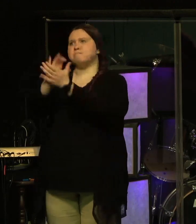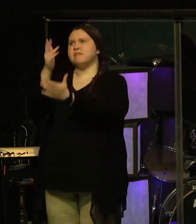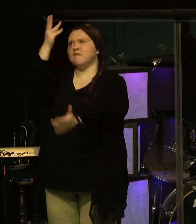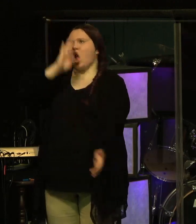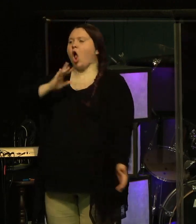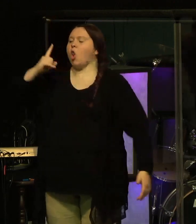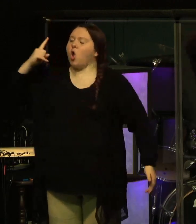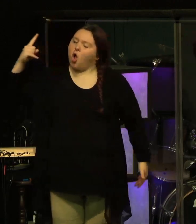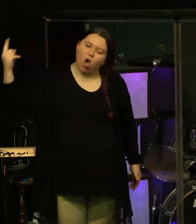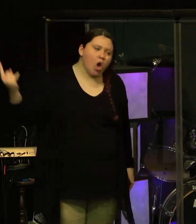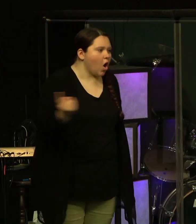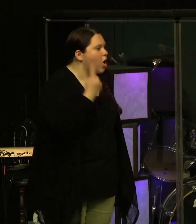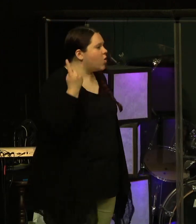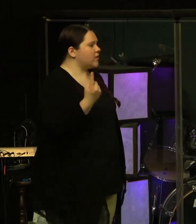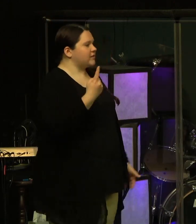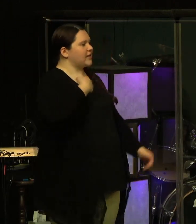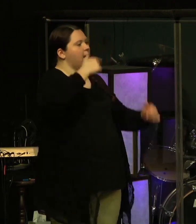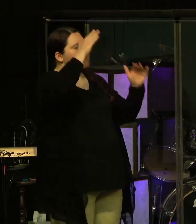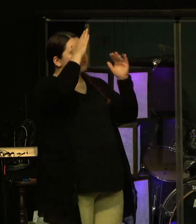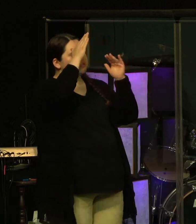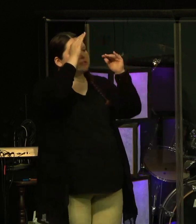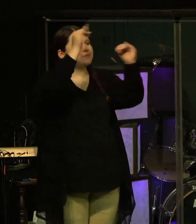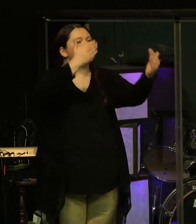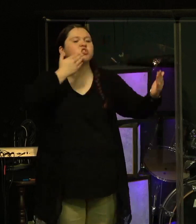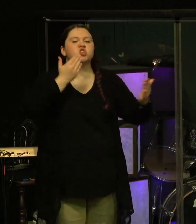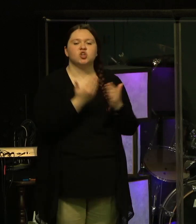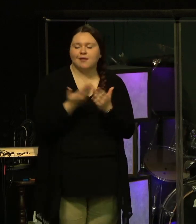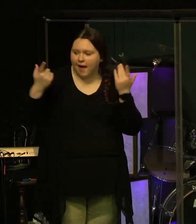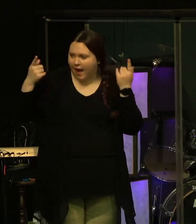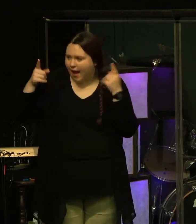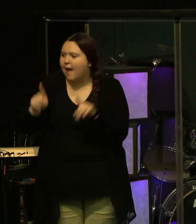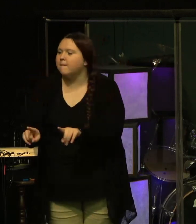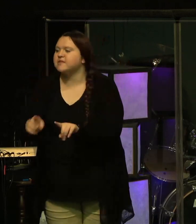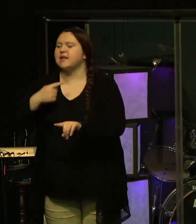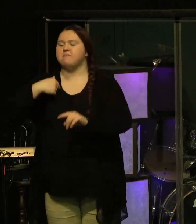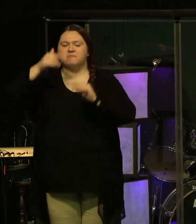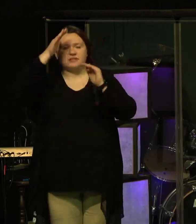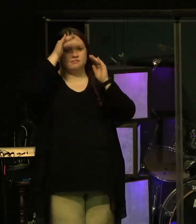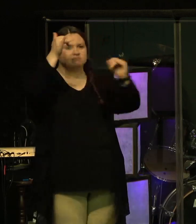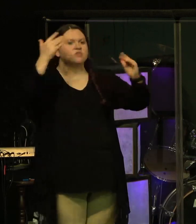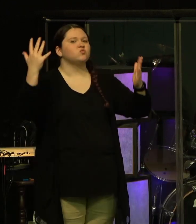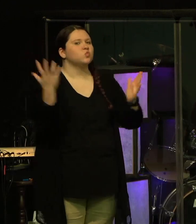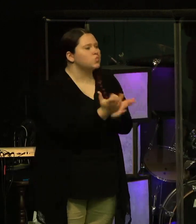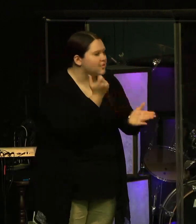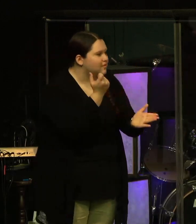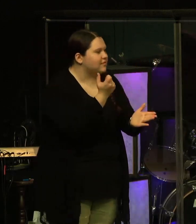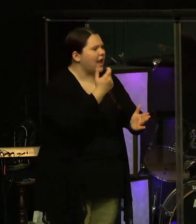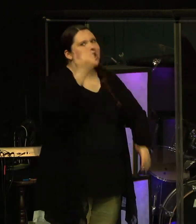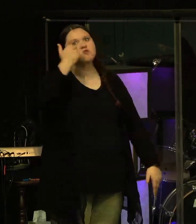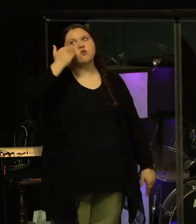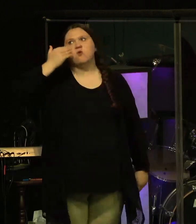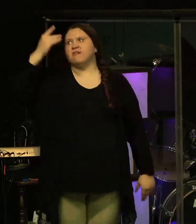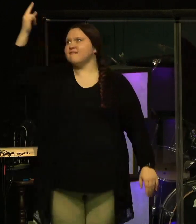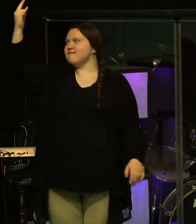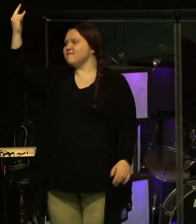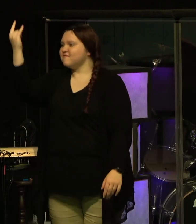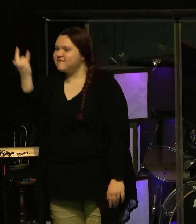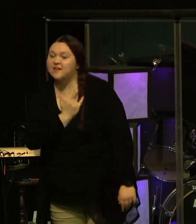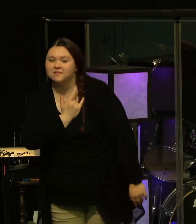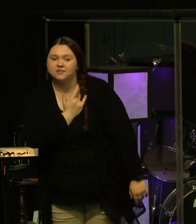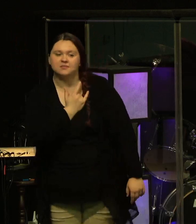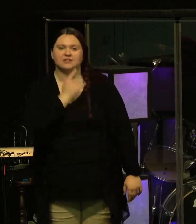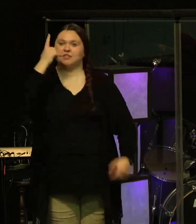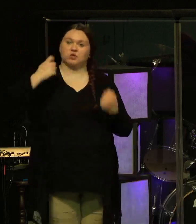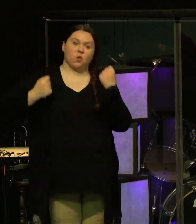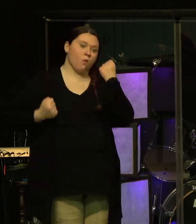time. I'm expecting to win. I'm expecting good things. I know that He loves me and that He's for